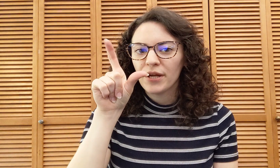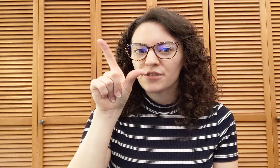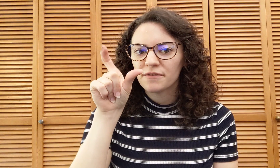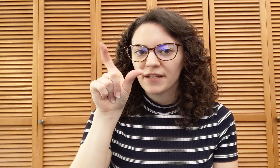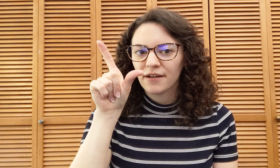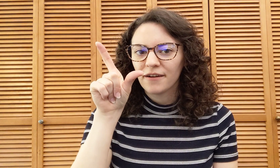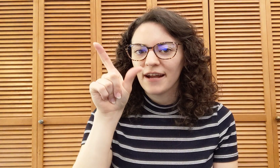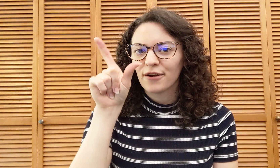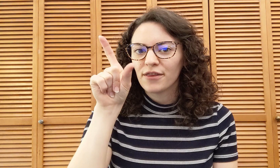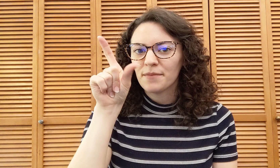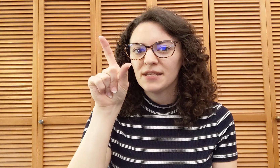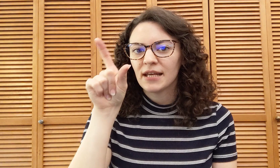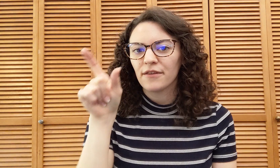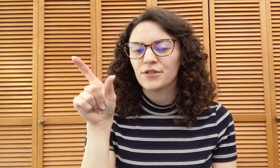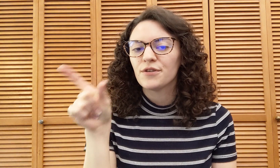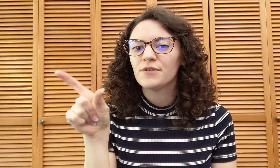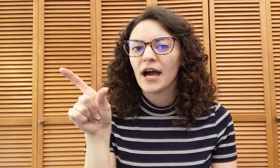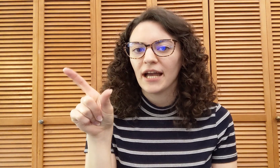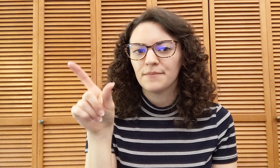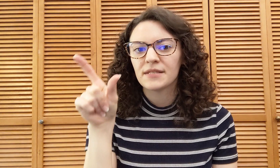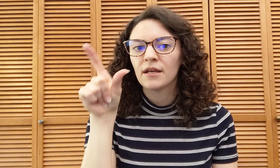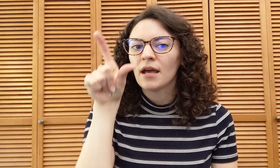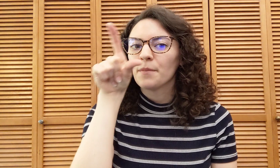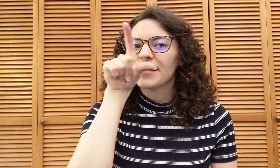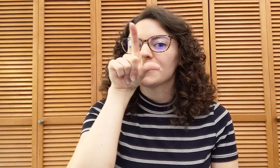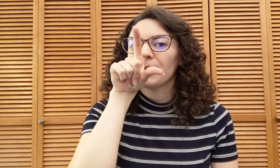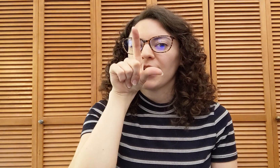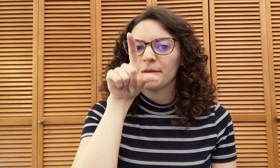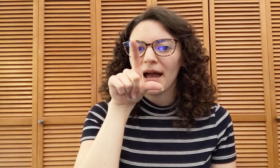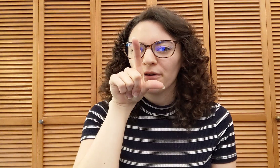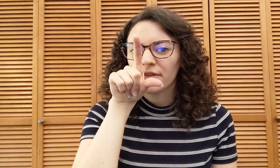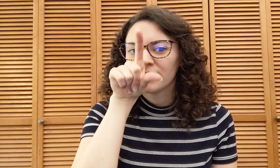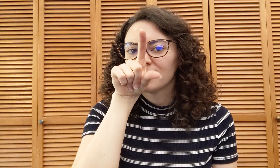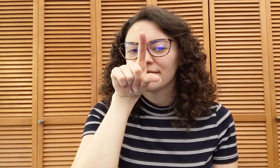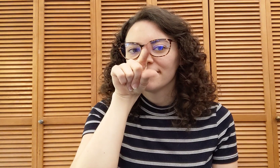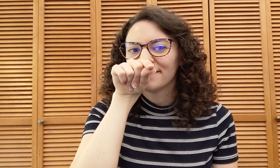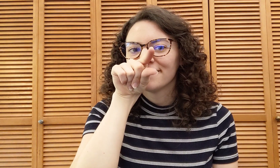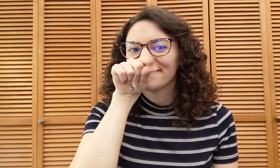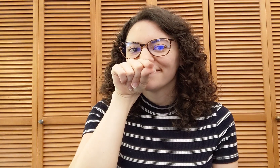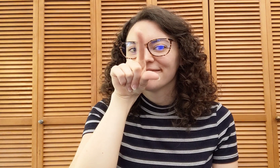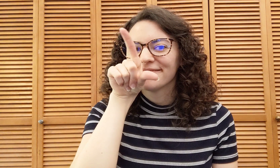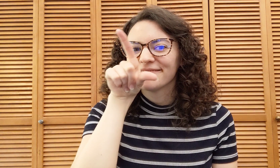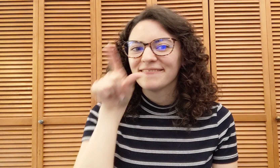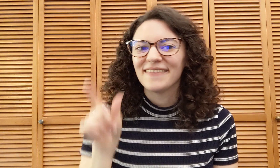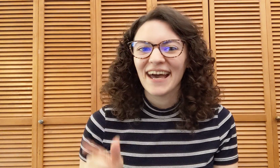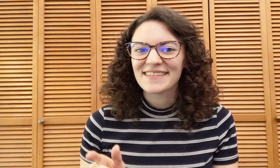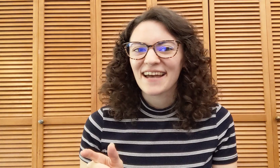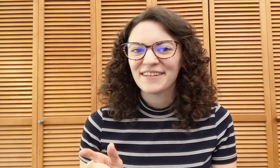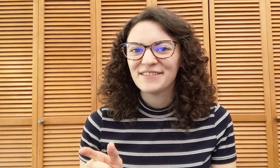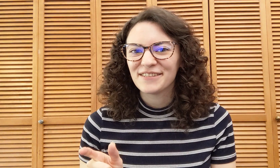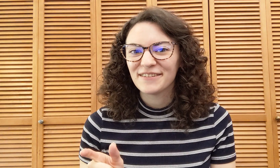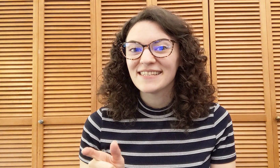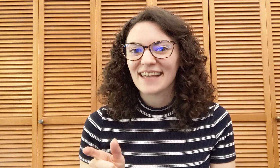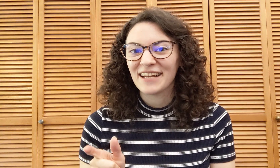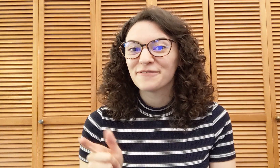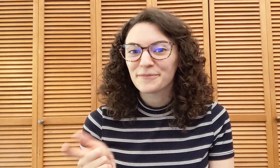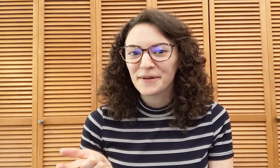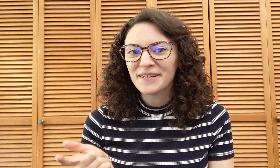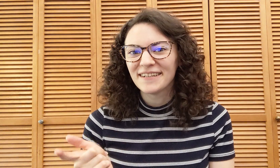pointer finger and our thumb together two times and place it by our mouth. And that's how you do the sign for bird.